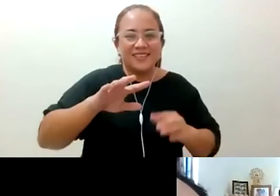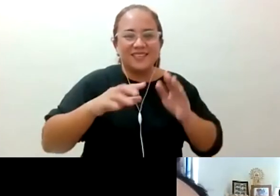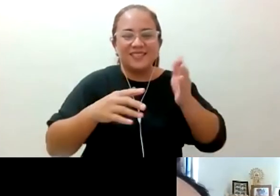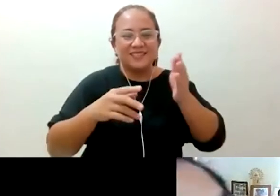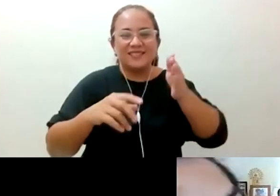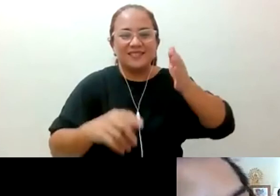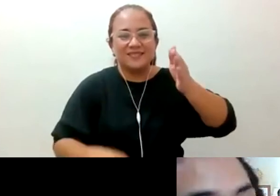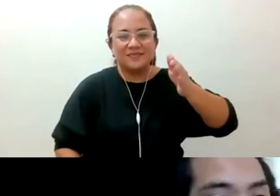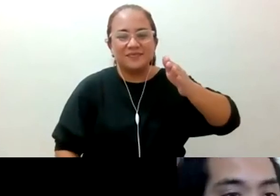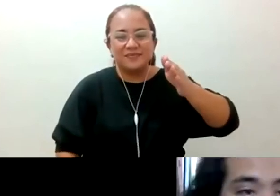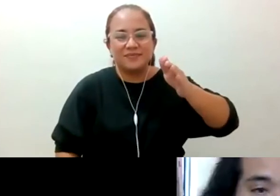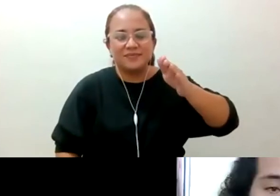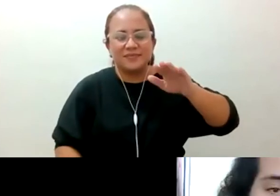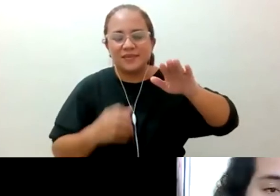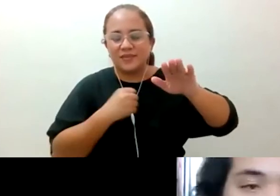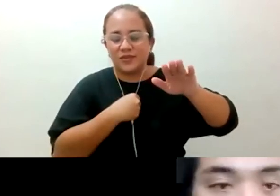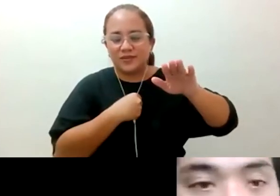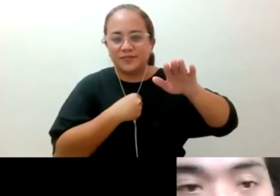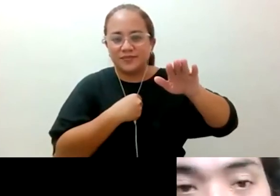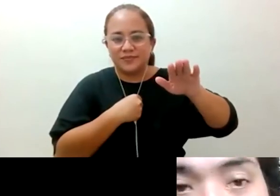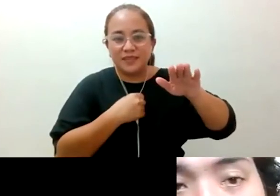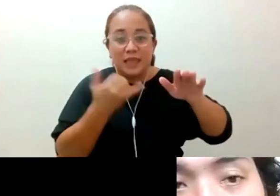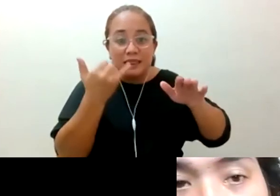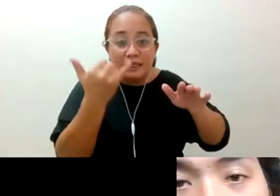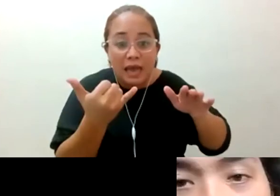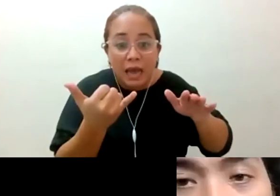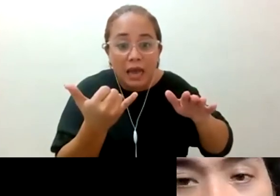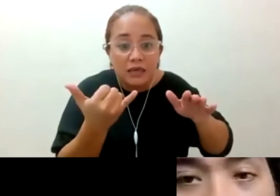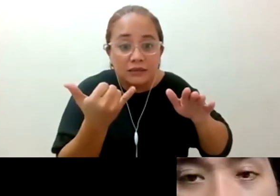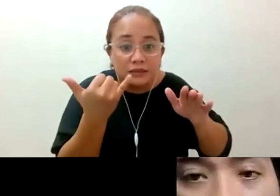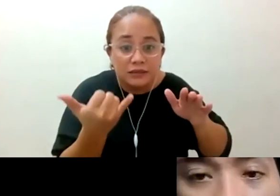no. Sorry. Right now on the,